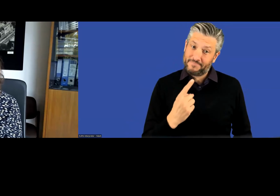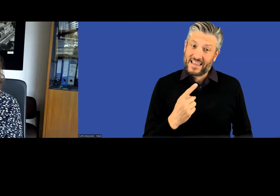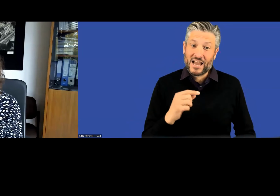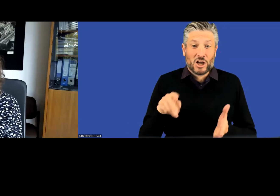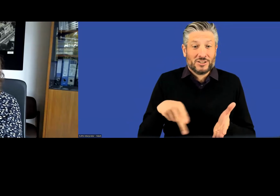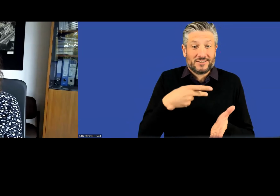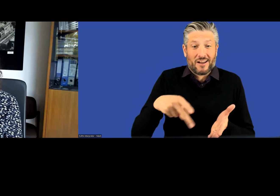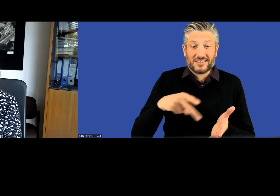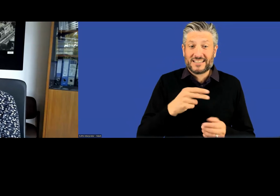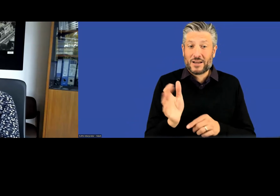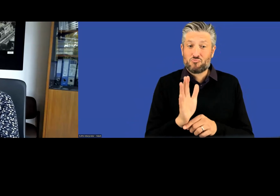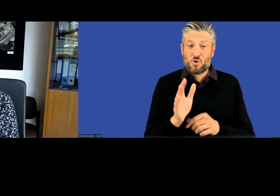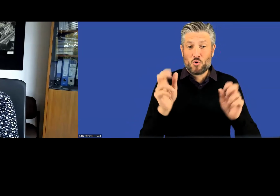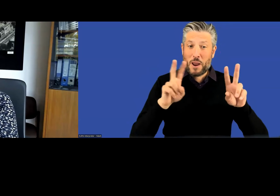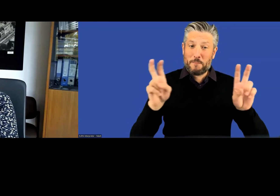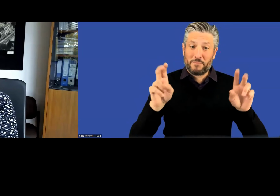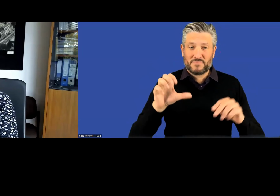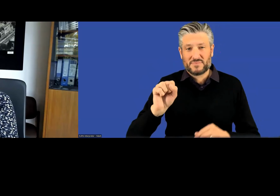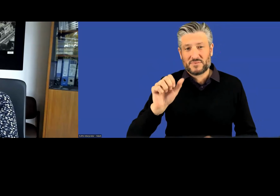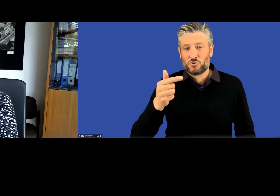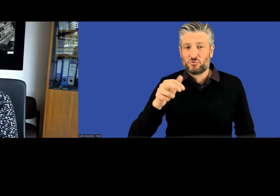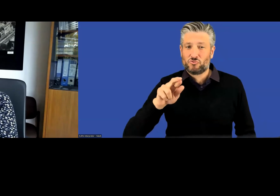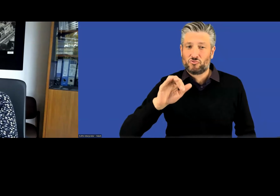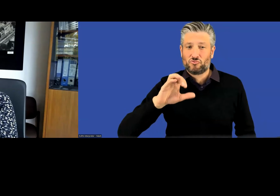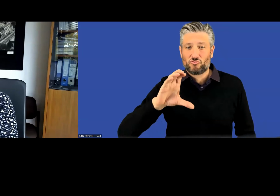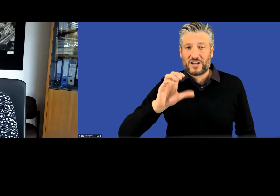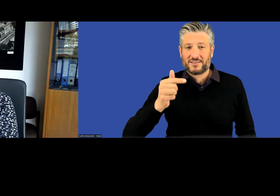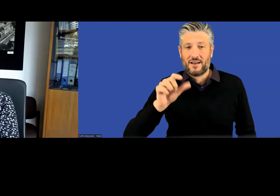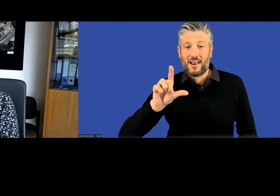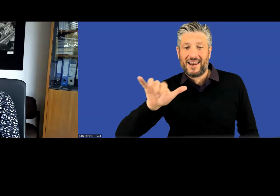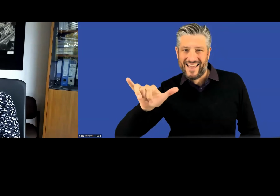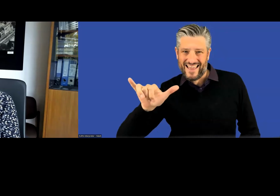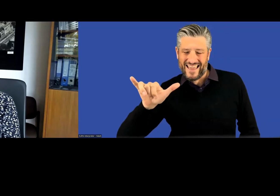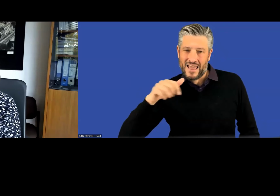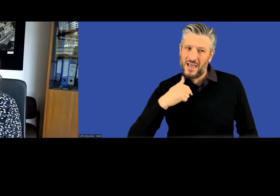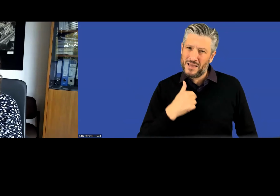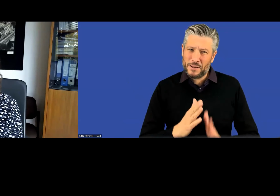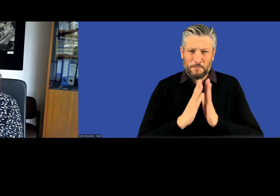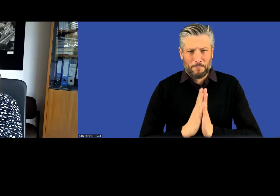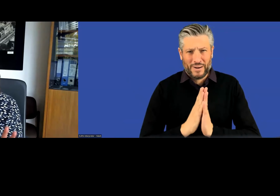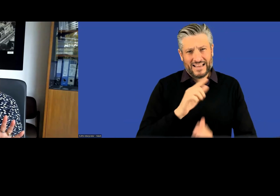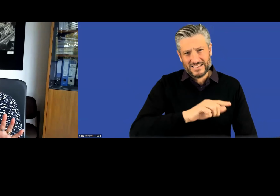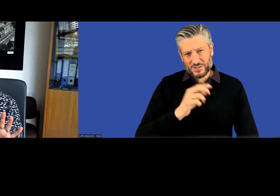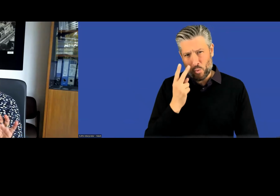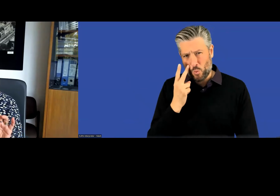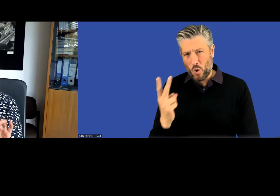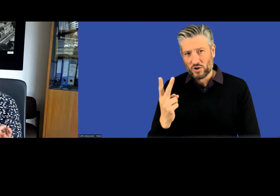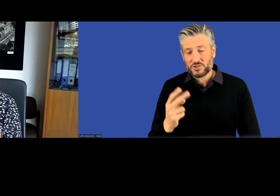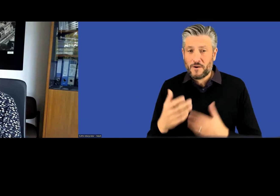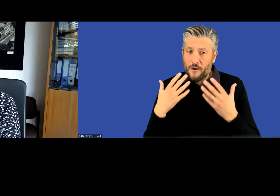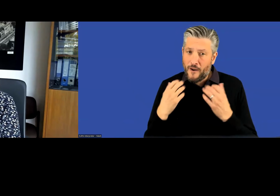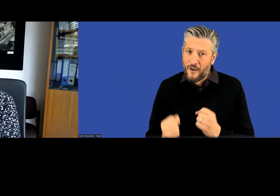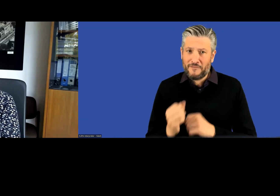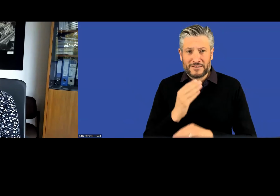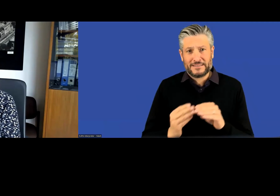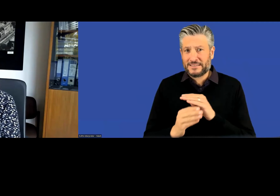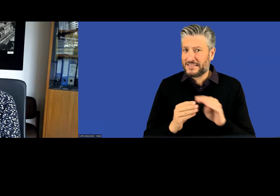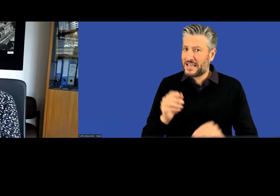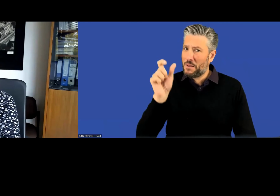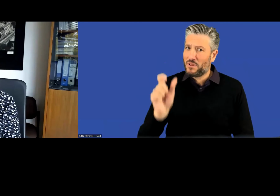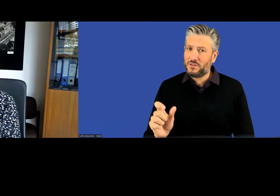has dwarfism, and her dance partner Nikita Kuzmin. To quote Nikita, their dancing is challenging the concept